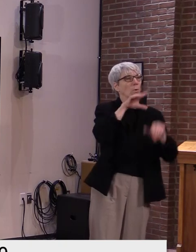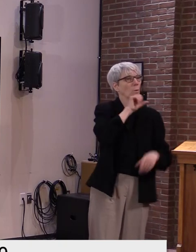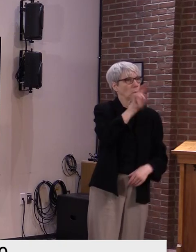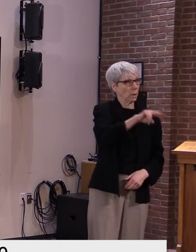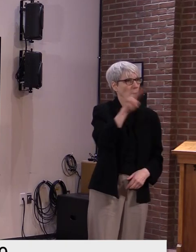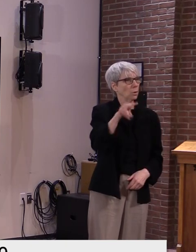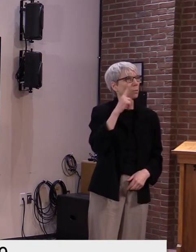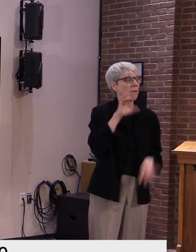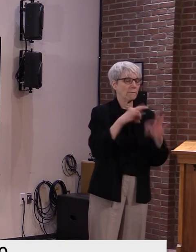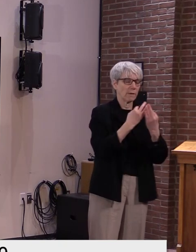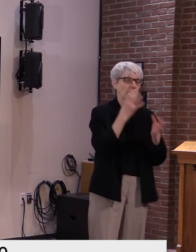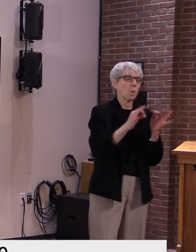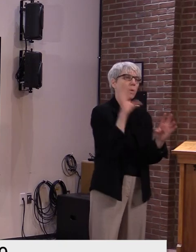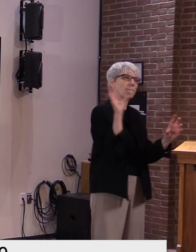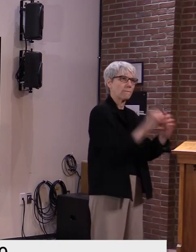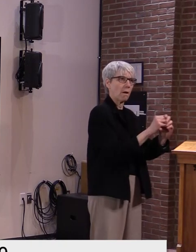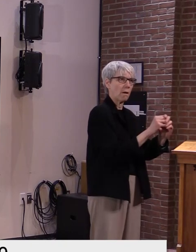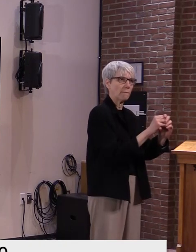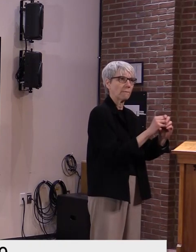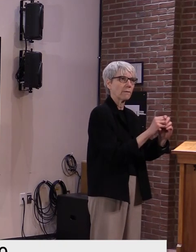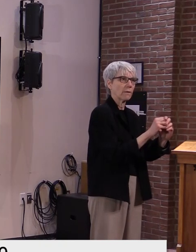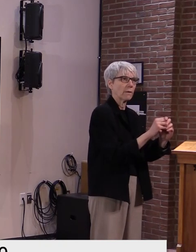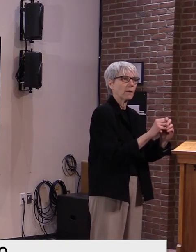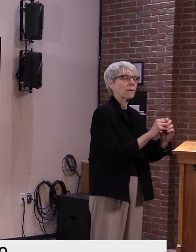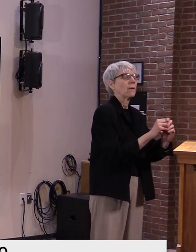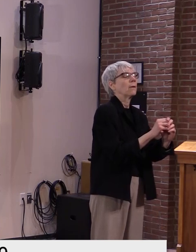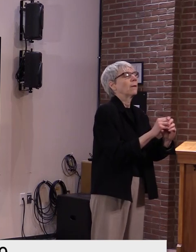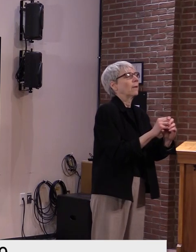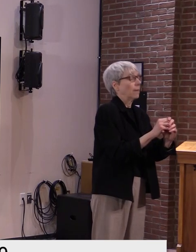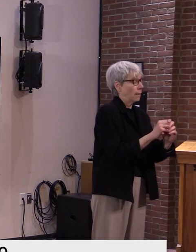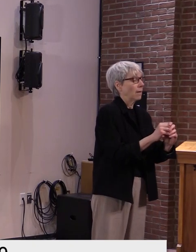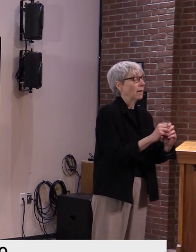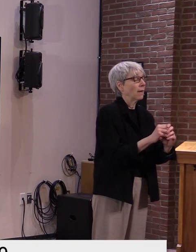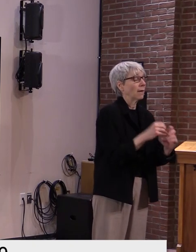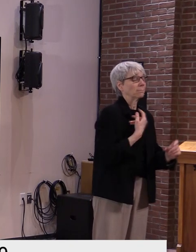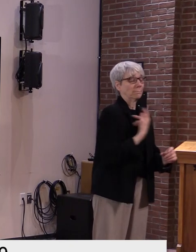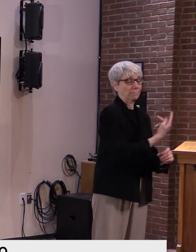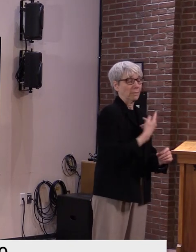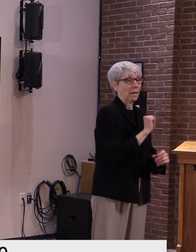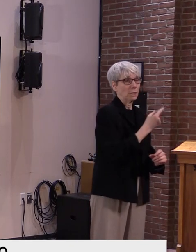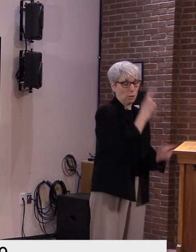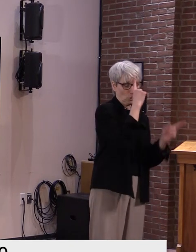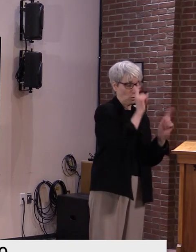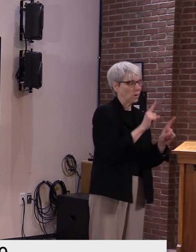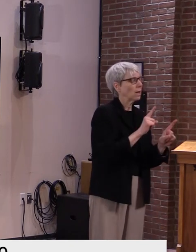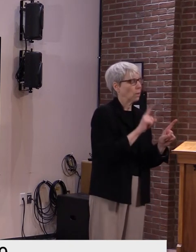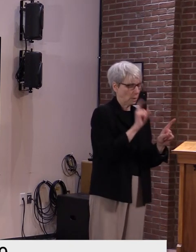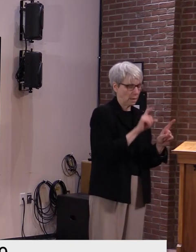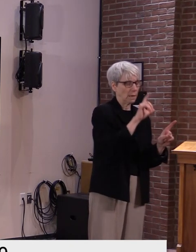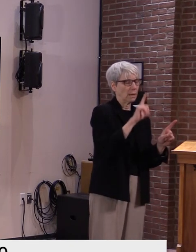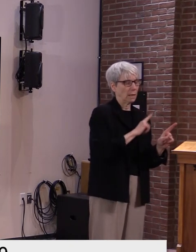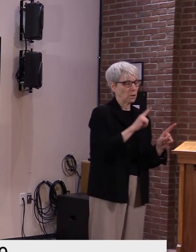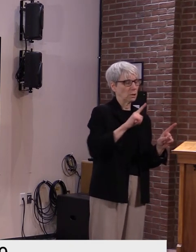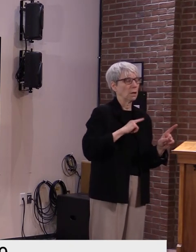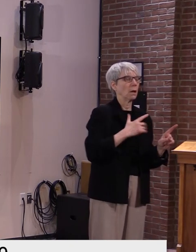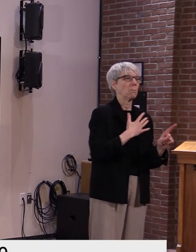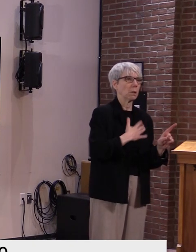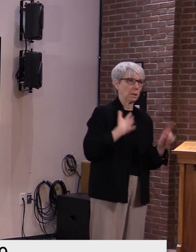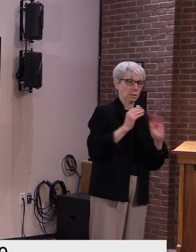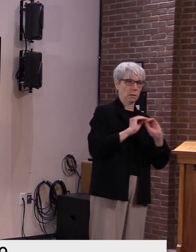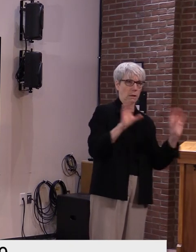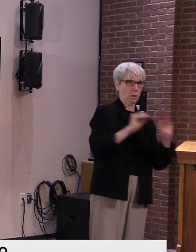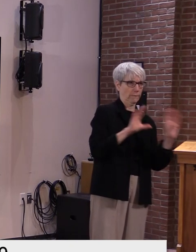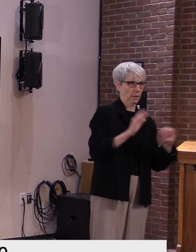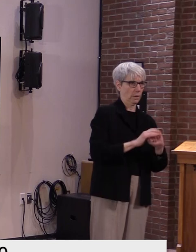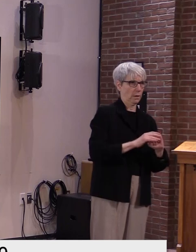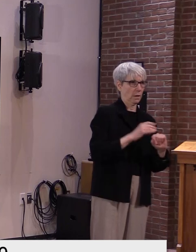believe that this is something that could use some legislative clarification. We plan to ask the legislature to take a look and determine whether they want to